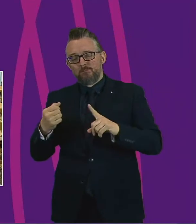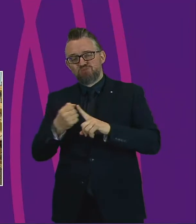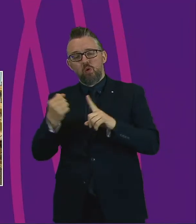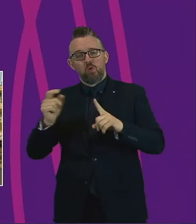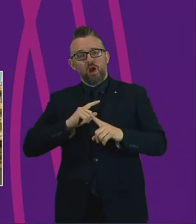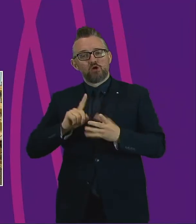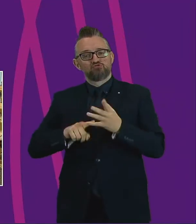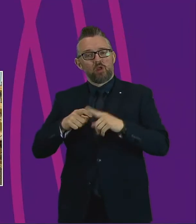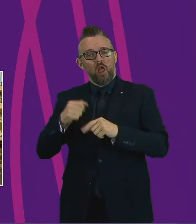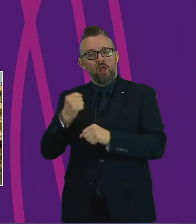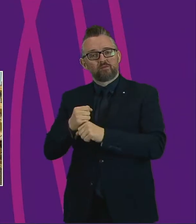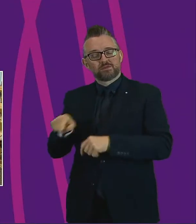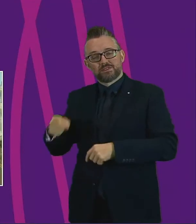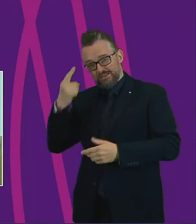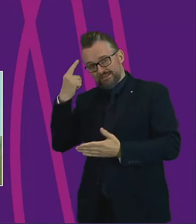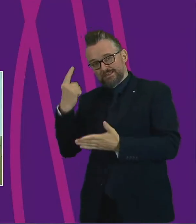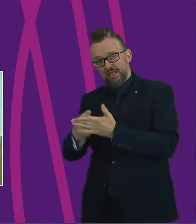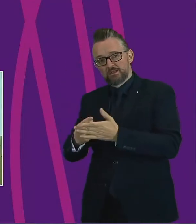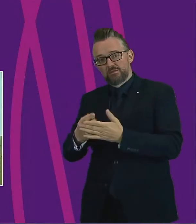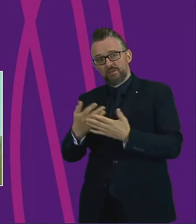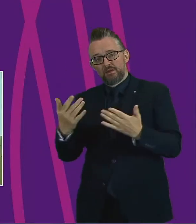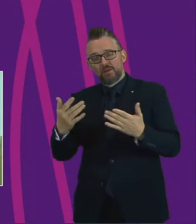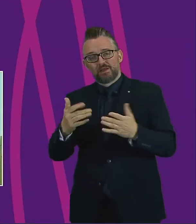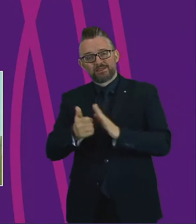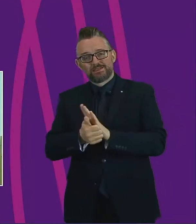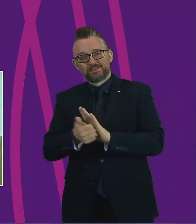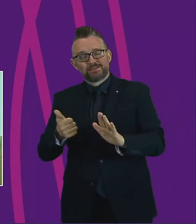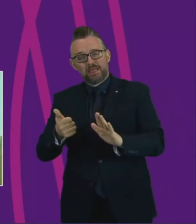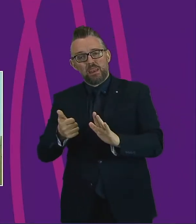UK Government decision to move thousands of skilled